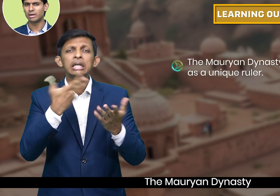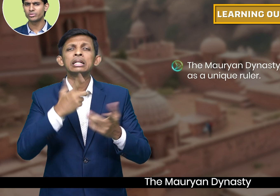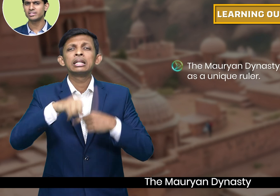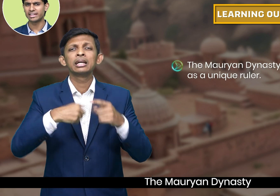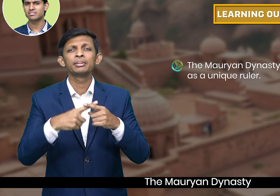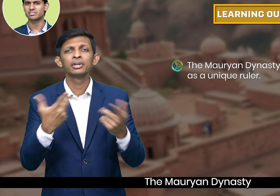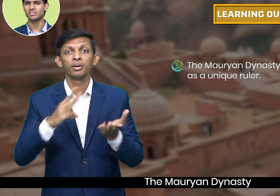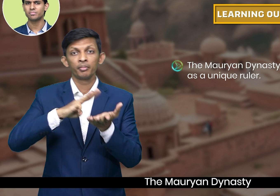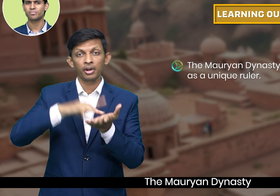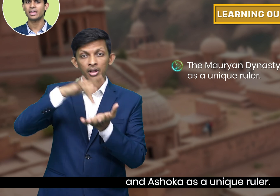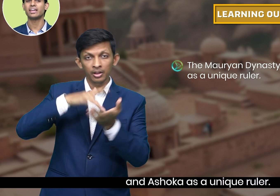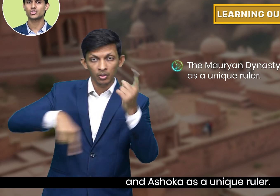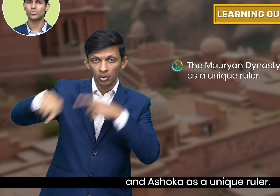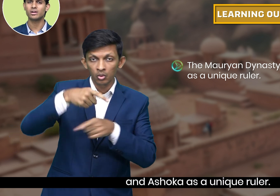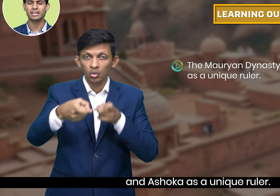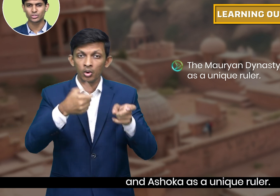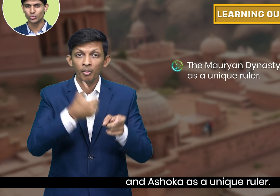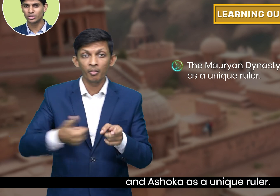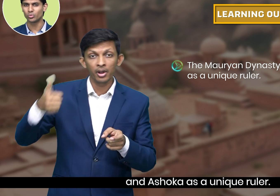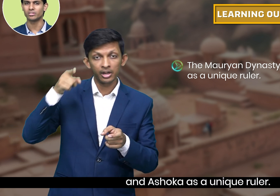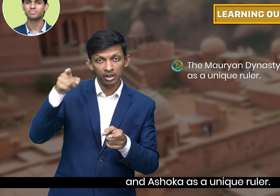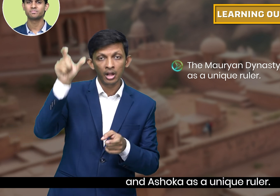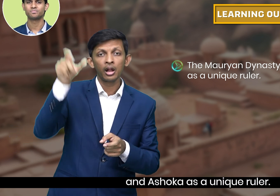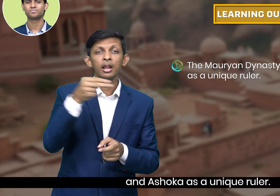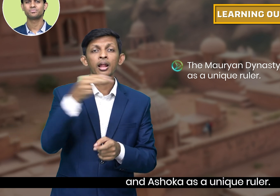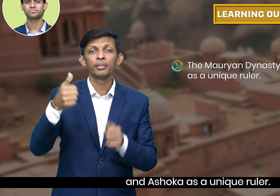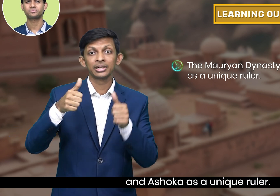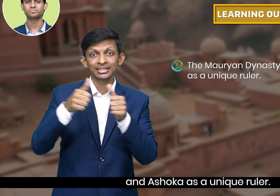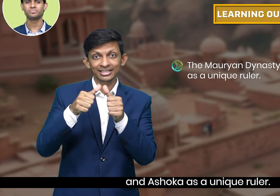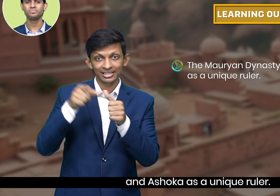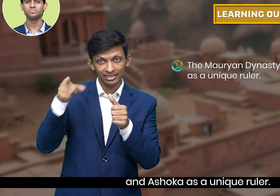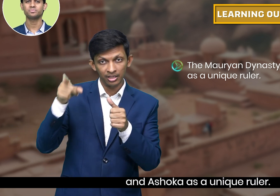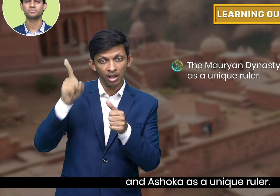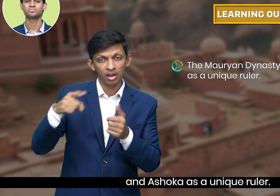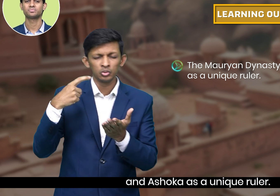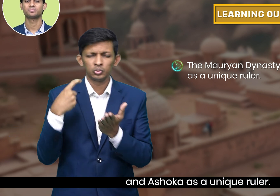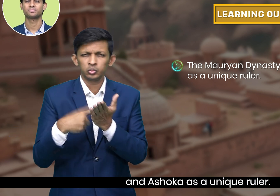the Mauryan Dynasty and Ashoka as a unique ruler.